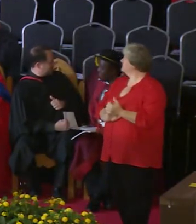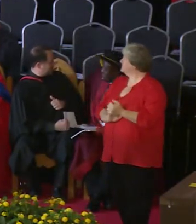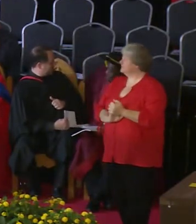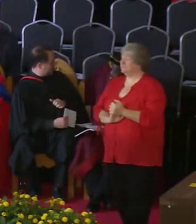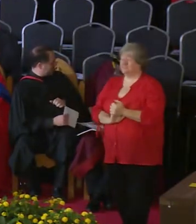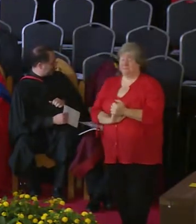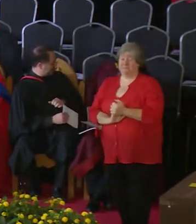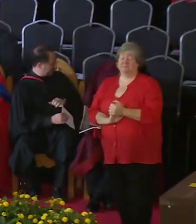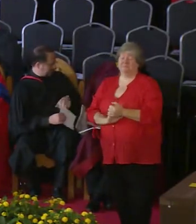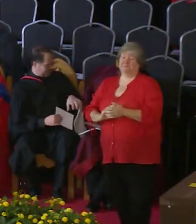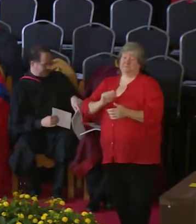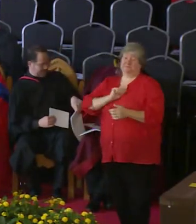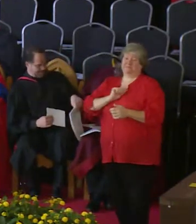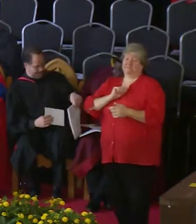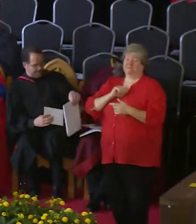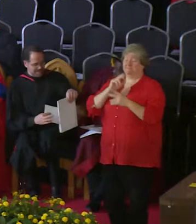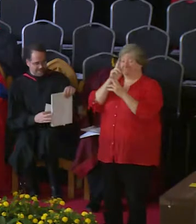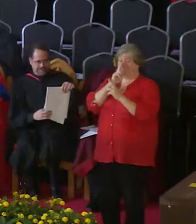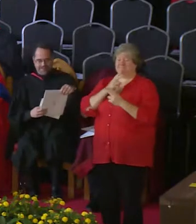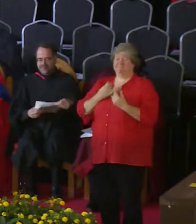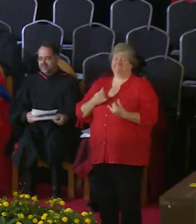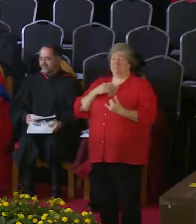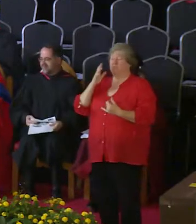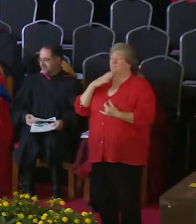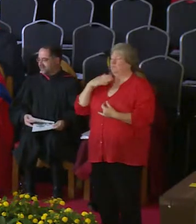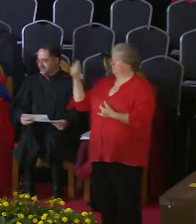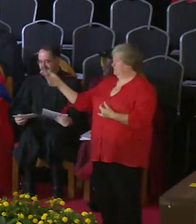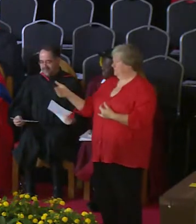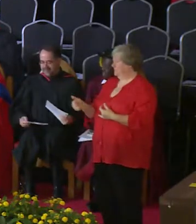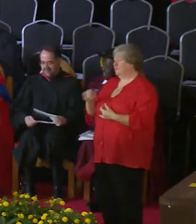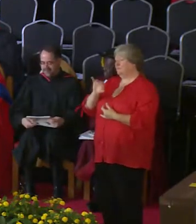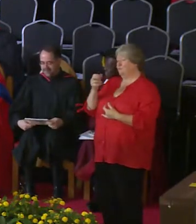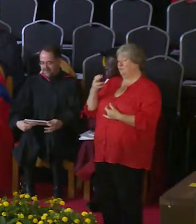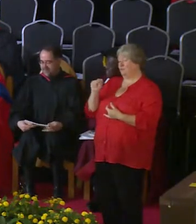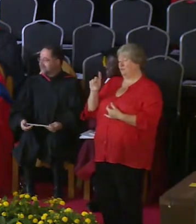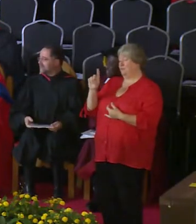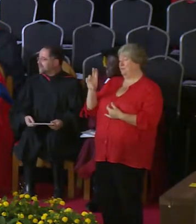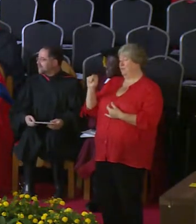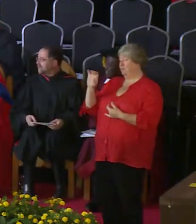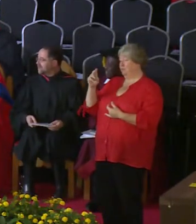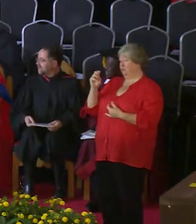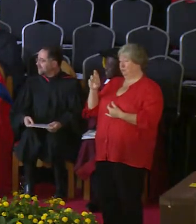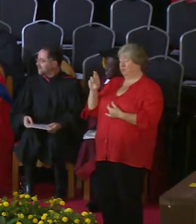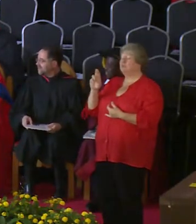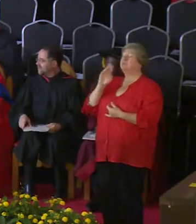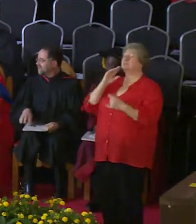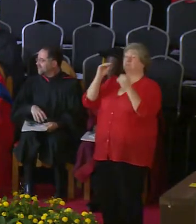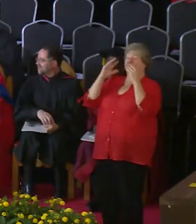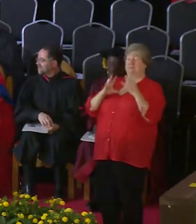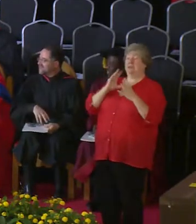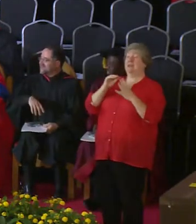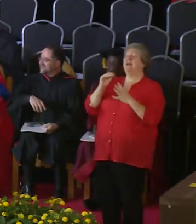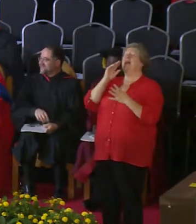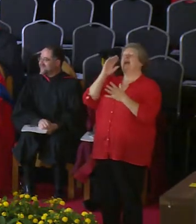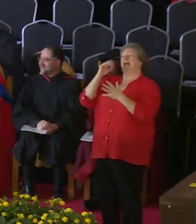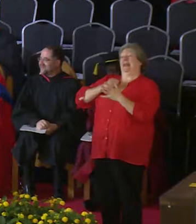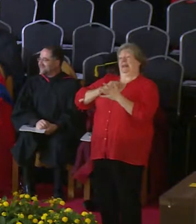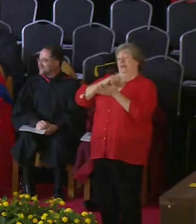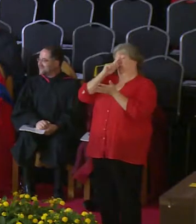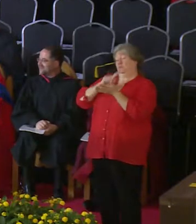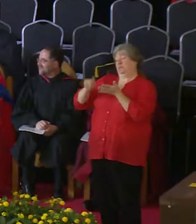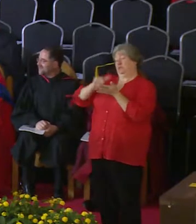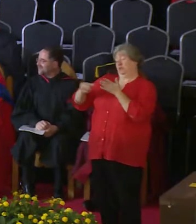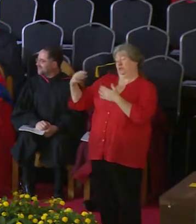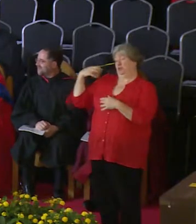I am pleased to invite John Dutcher, Professor and Canada Research Chair in Soft